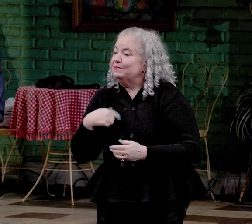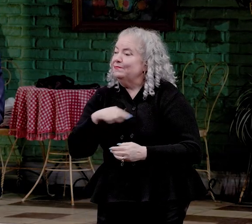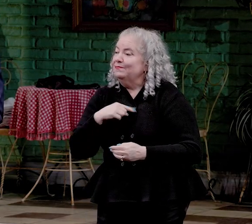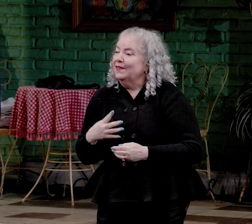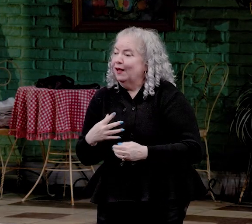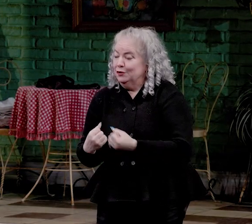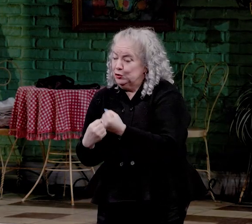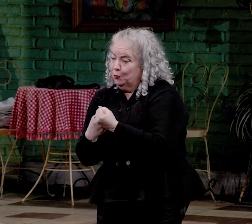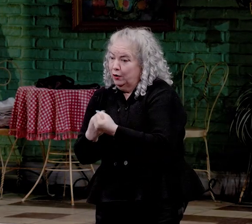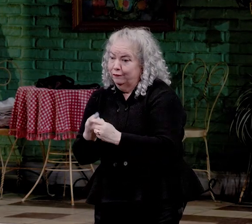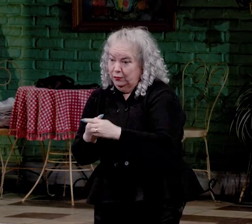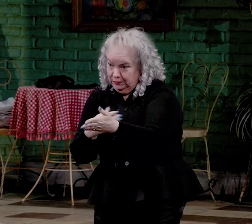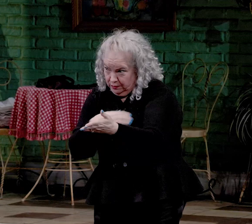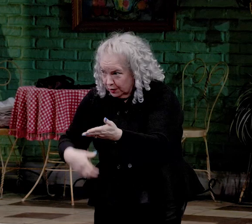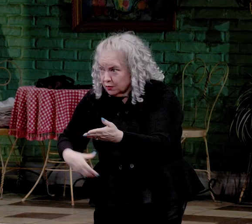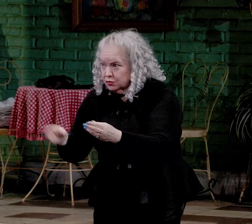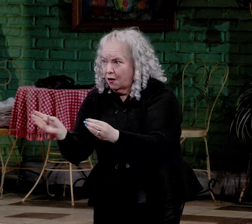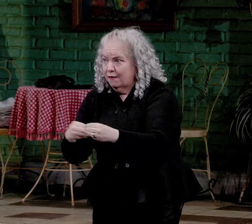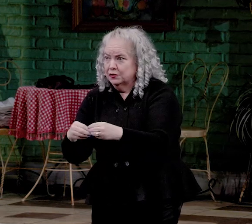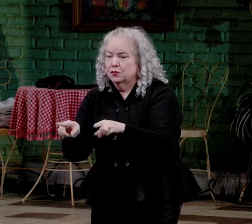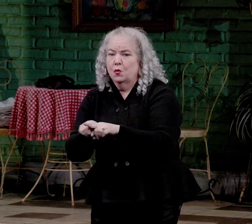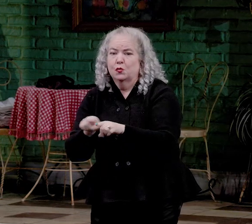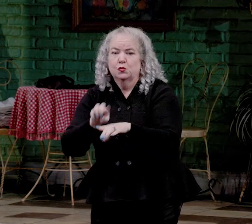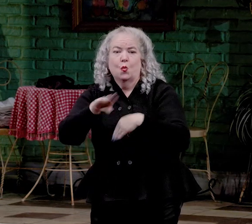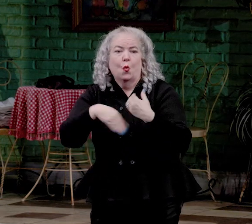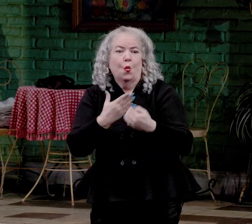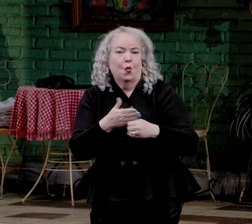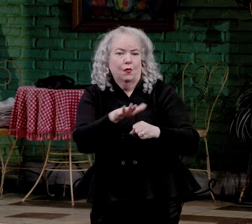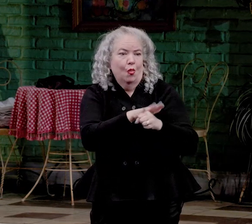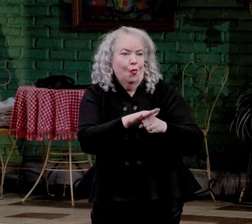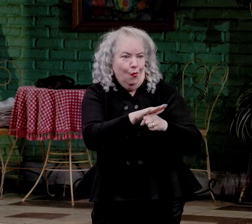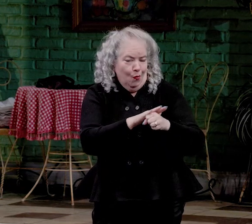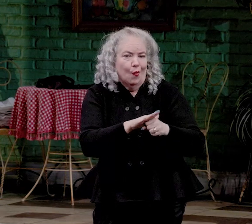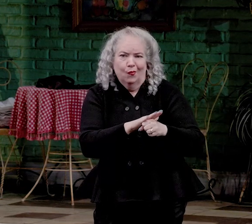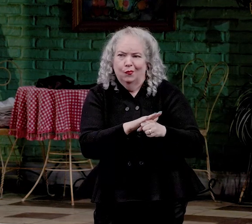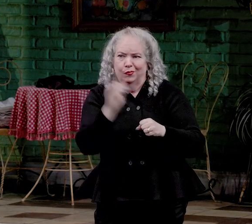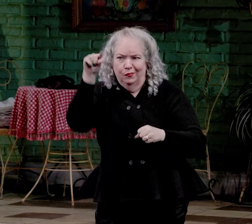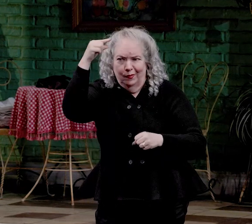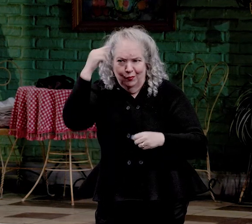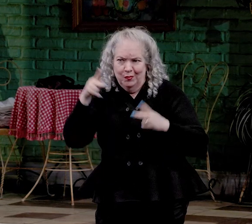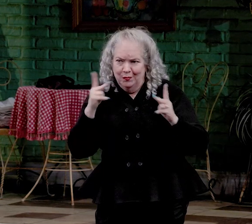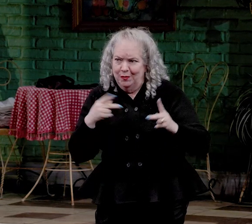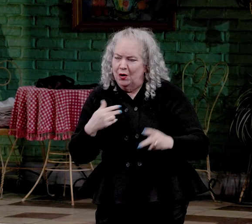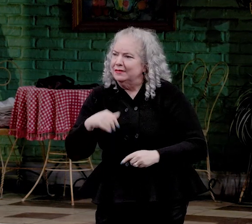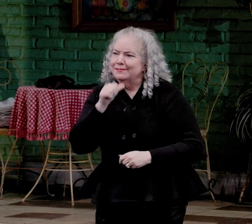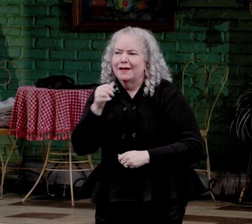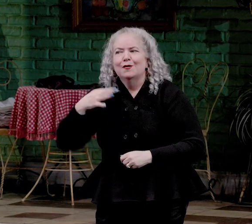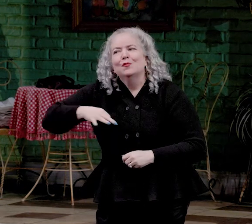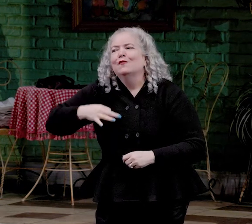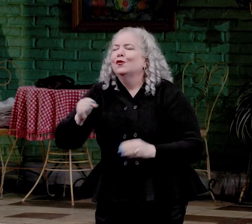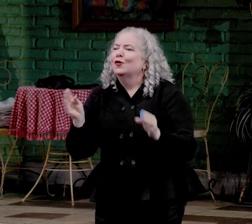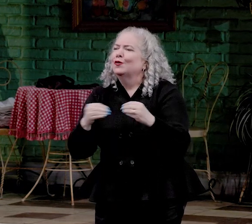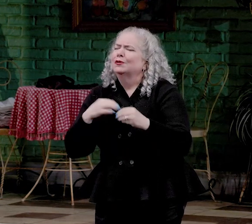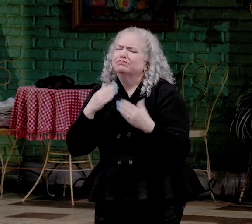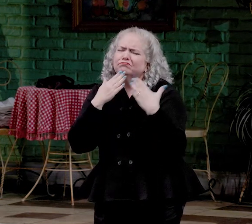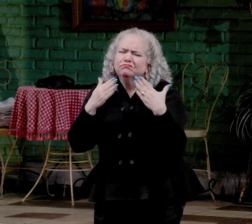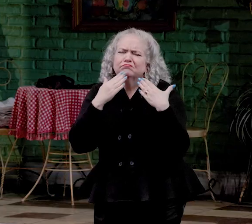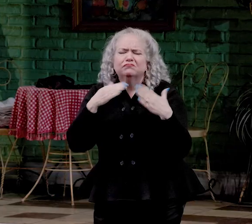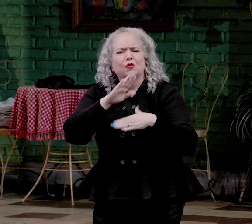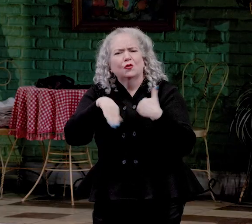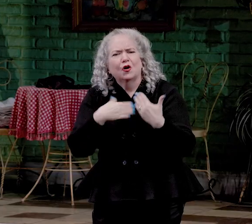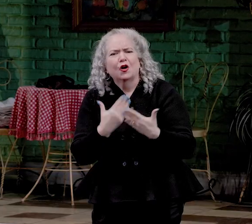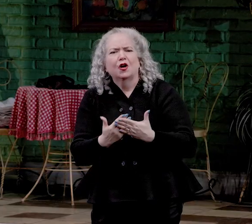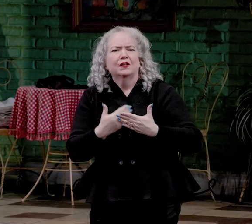we receive from the mayor's office and all of our local legislators, as a nonprofit organization, we're so grateful for